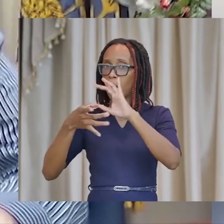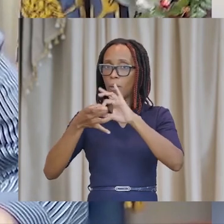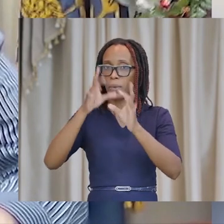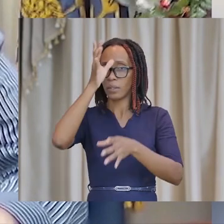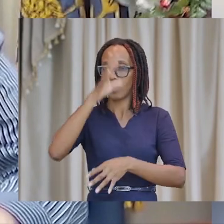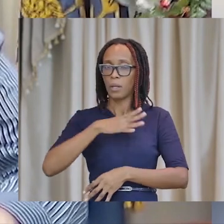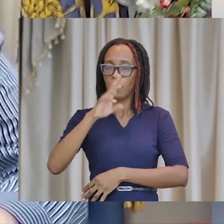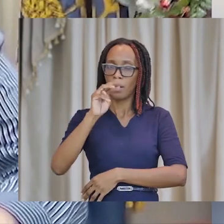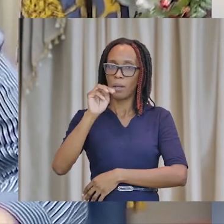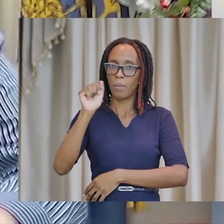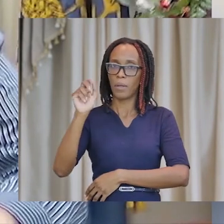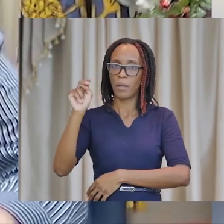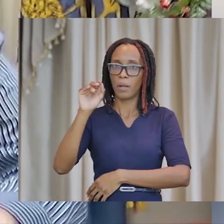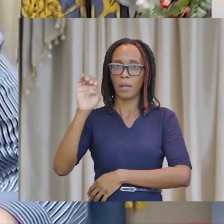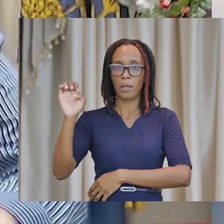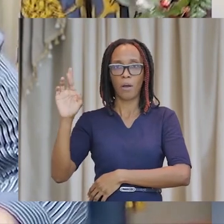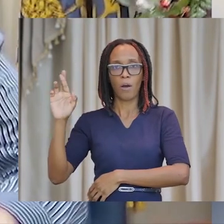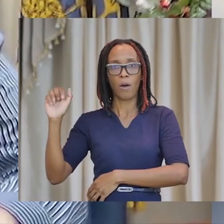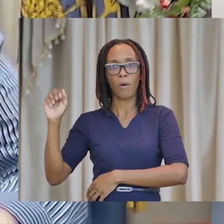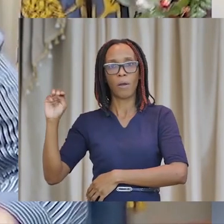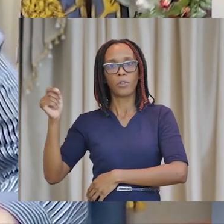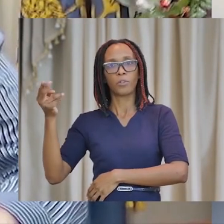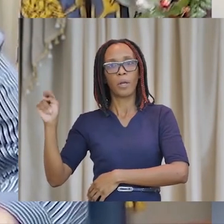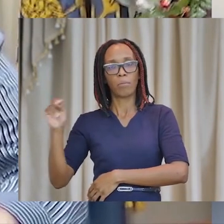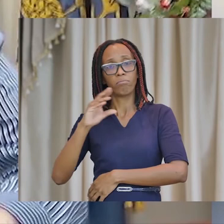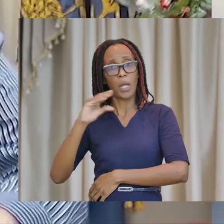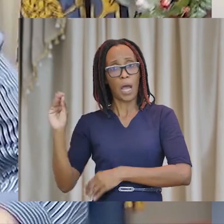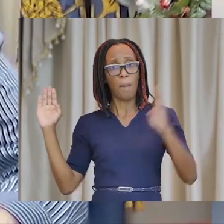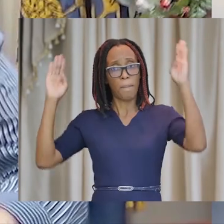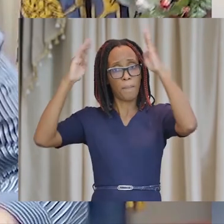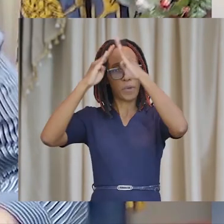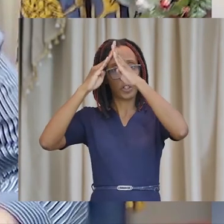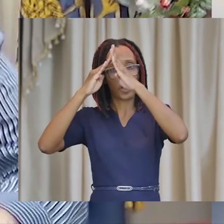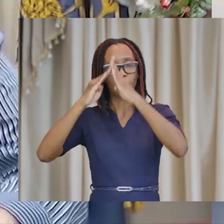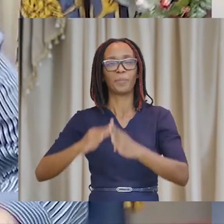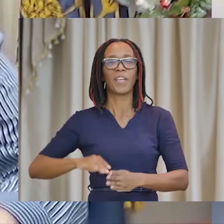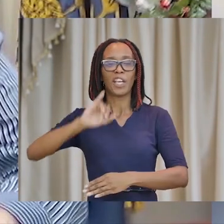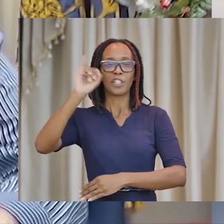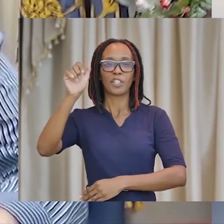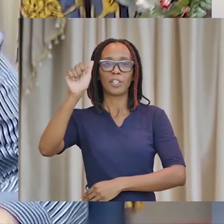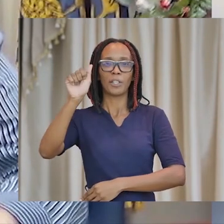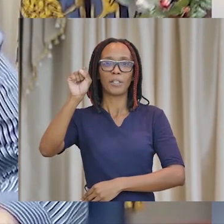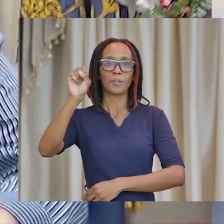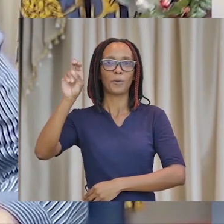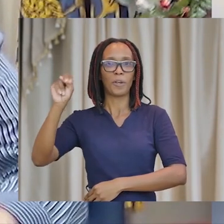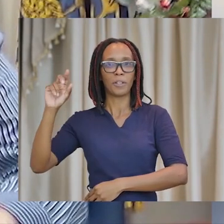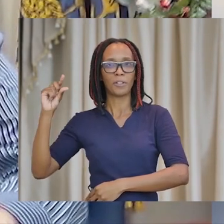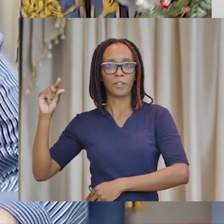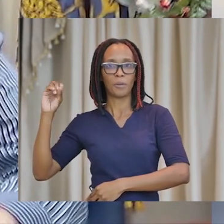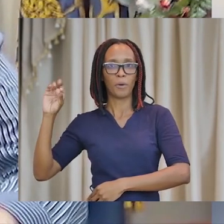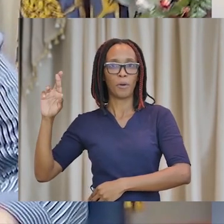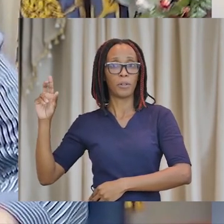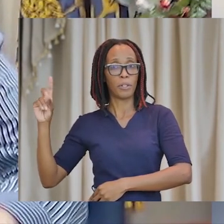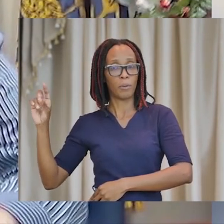Archbishop of Port of Spain, Charles Jason Gordon. They, like you, took to heart the scouting values of duty